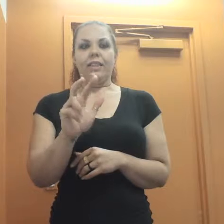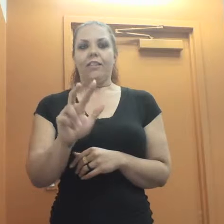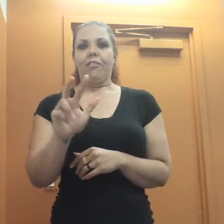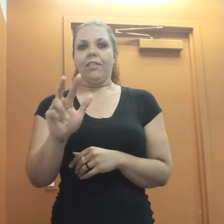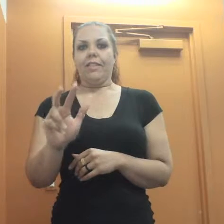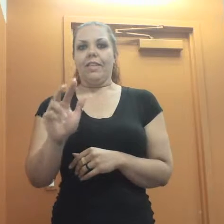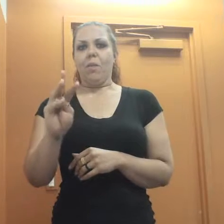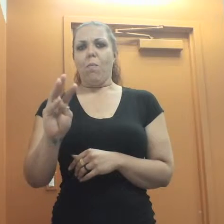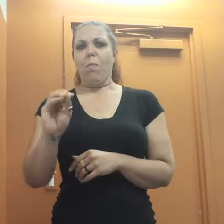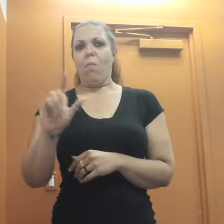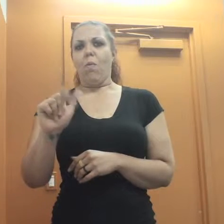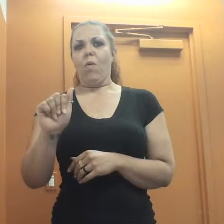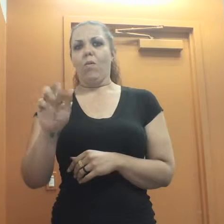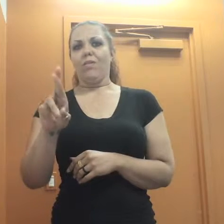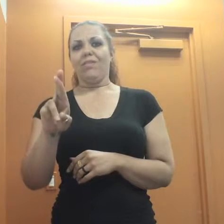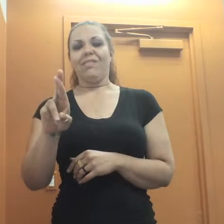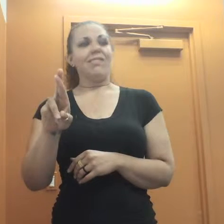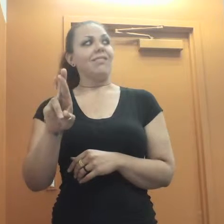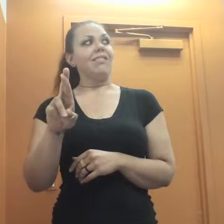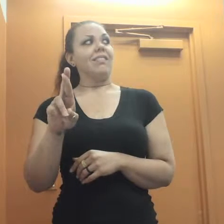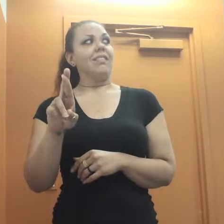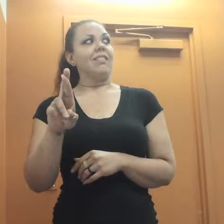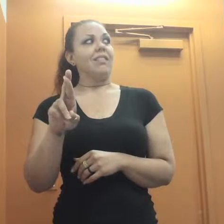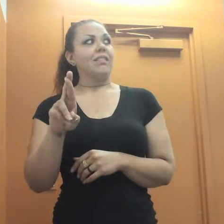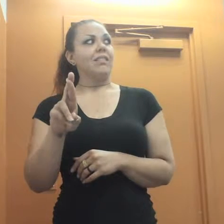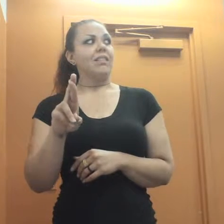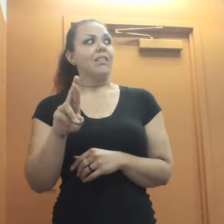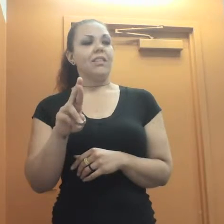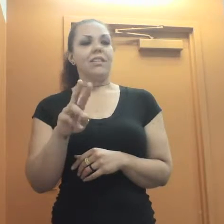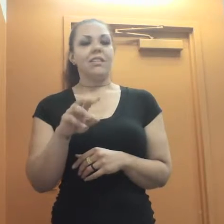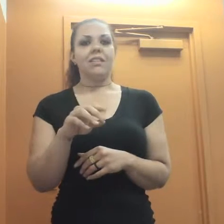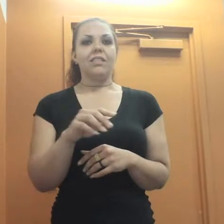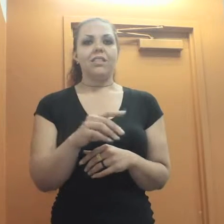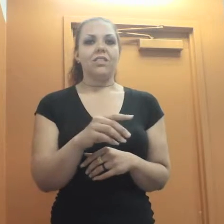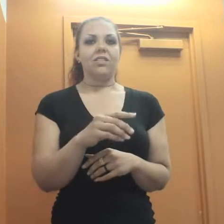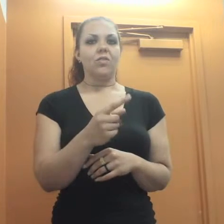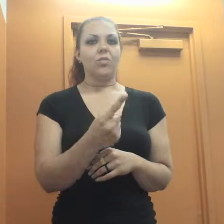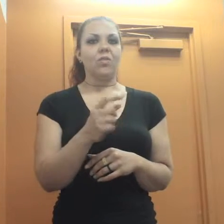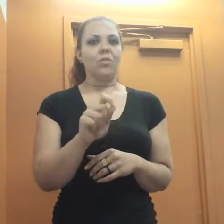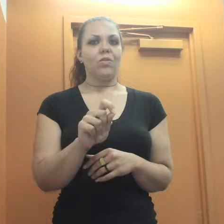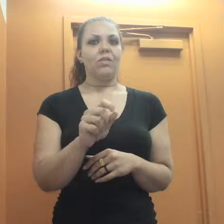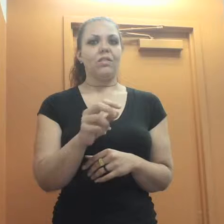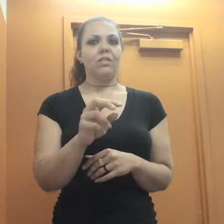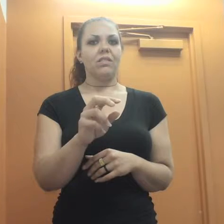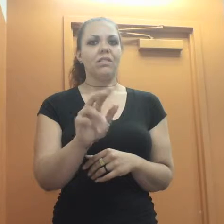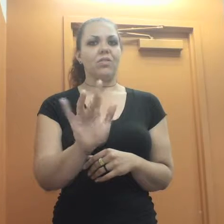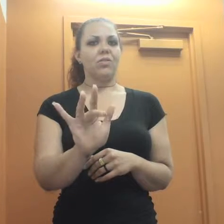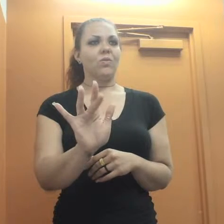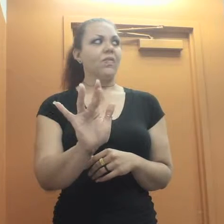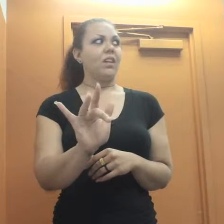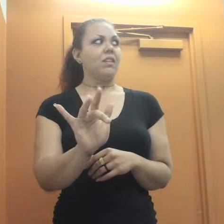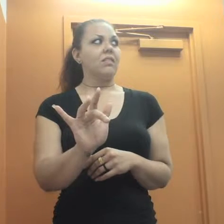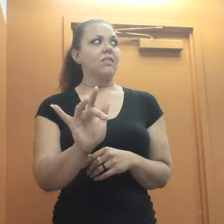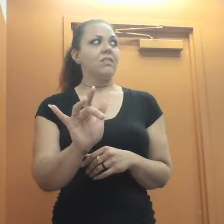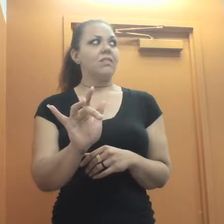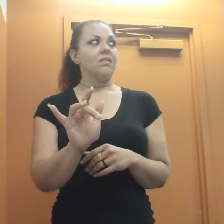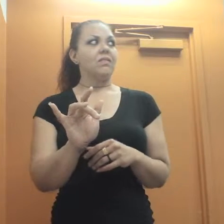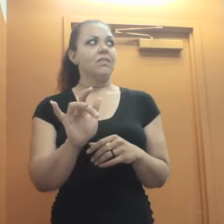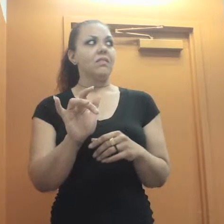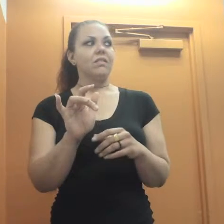carbon monoxide was 1.25 molar, and we were supposed to find the equilibrium concentration of hydrogen,